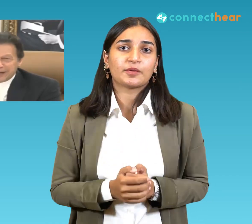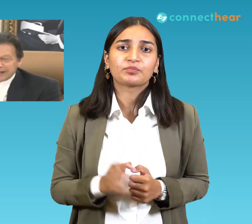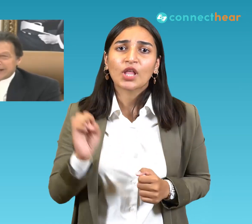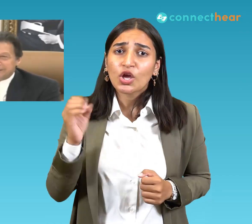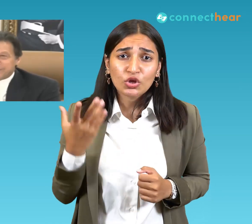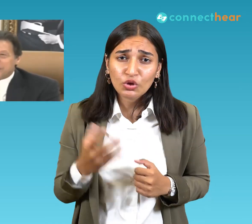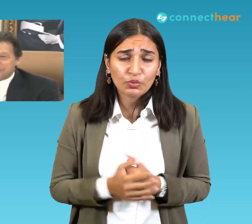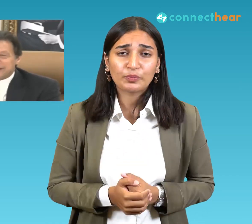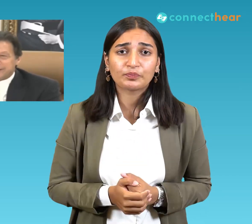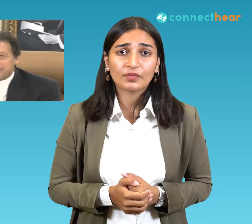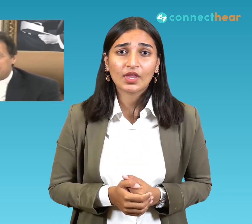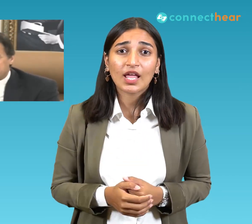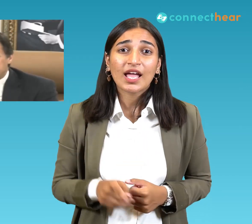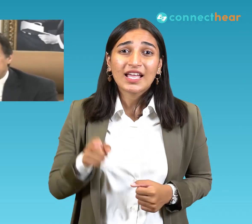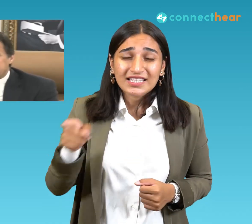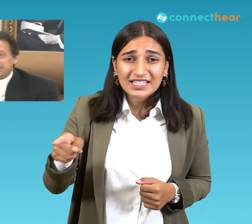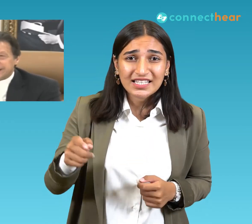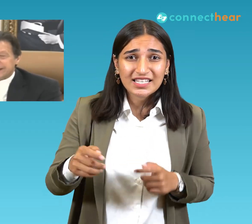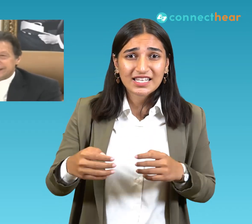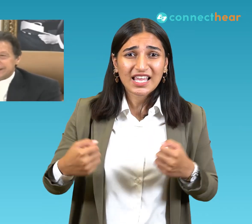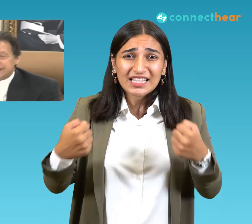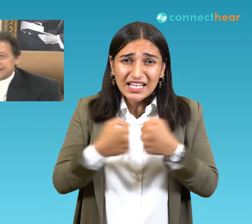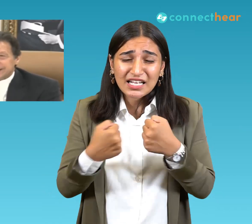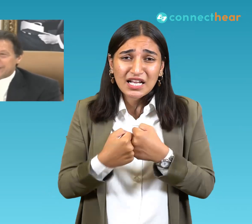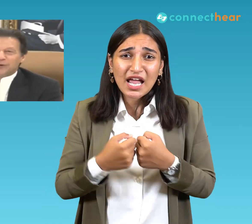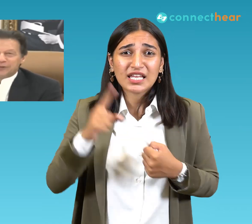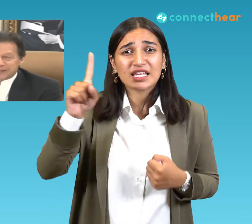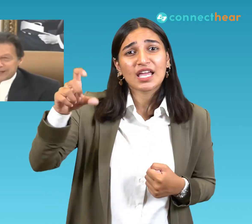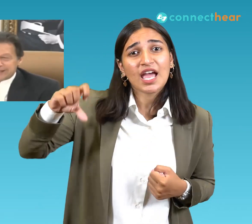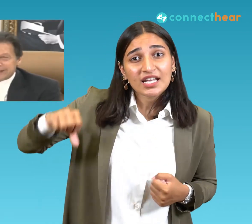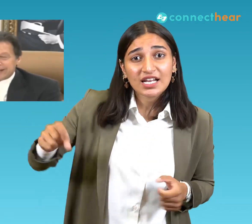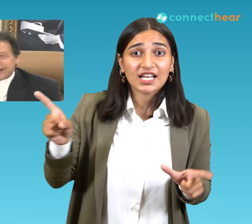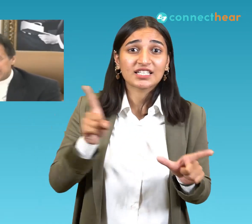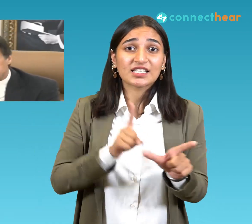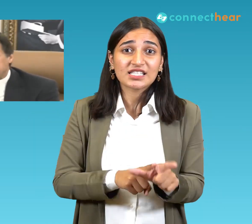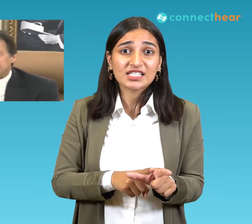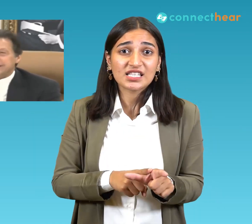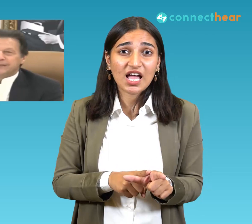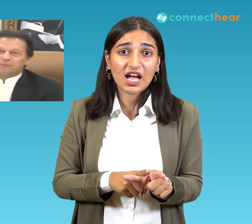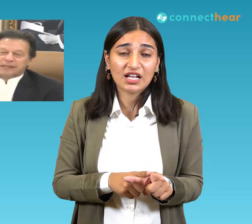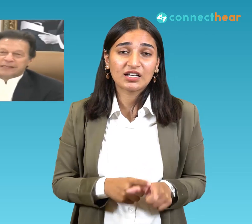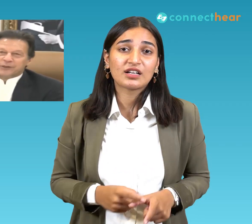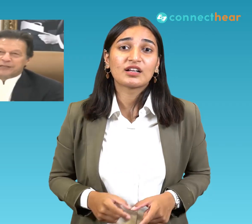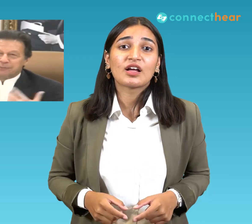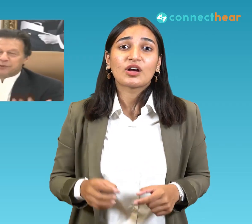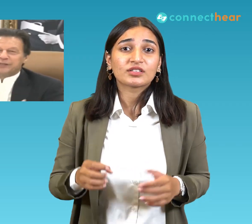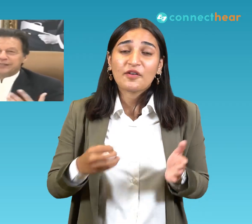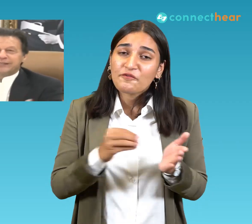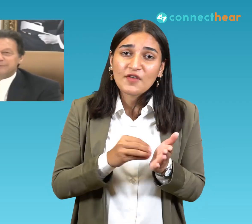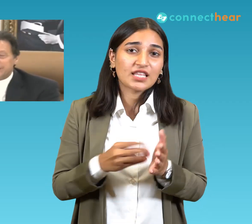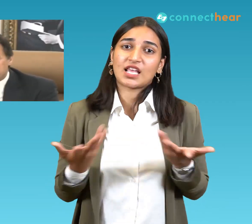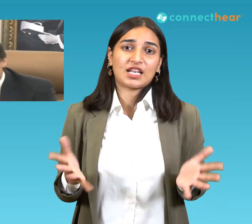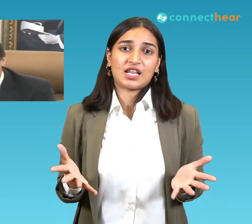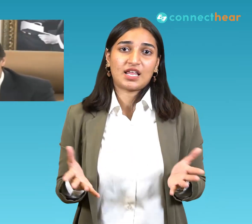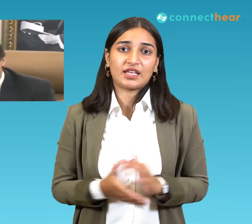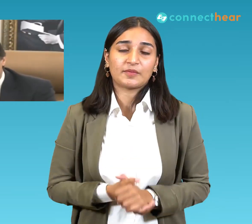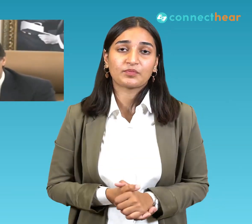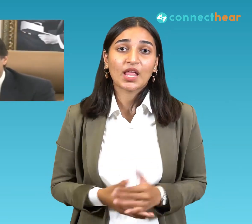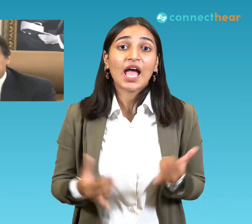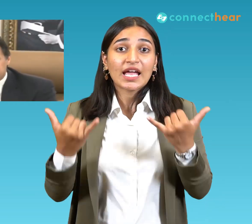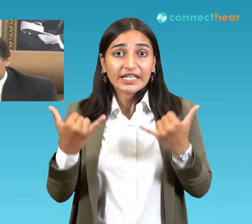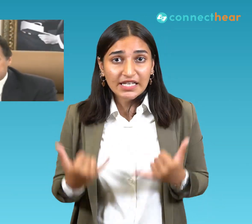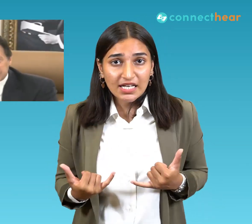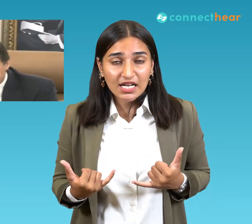You can't have a conflict going on for 19 years and no result and expect that you keep doing the same thing over and over